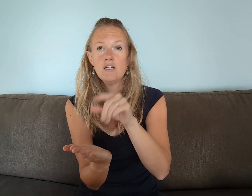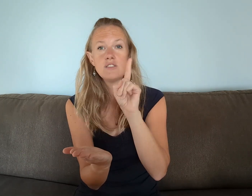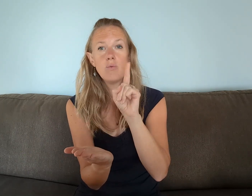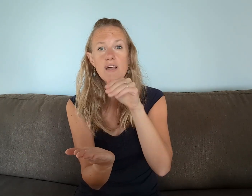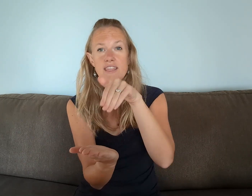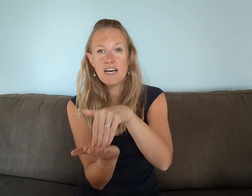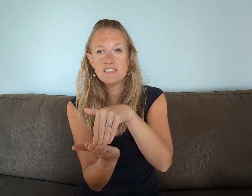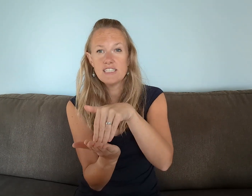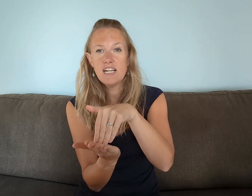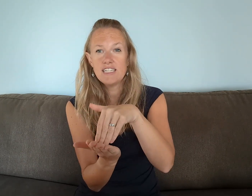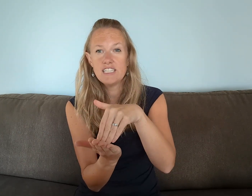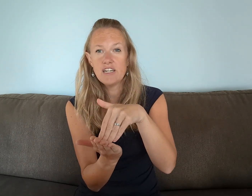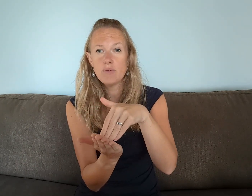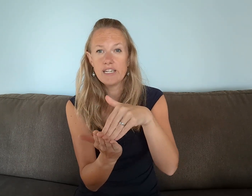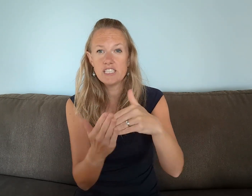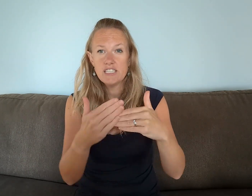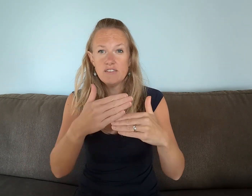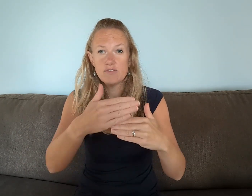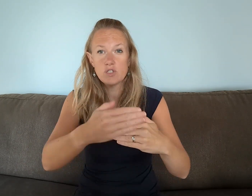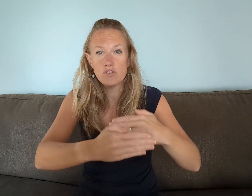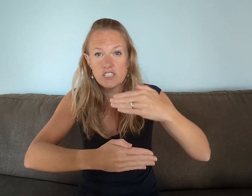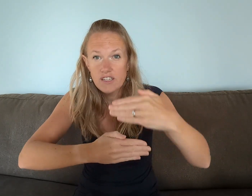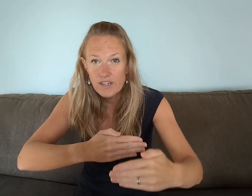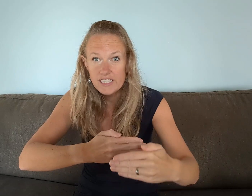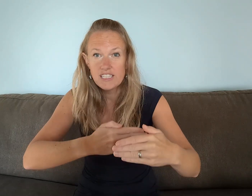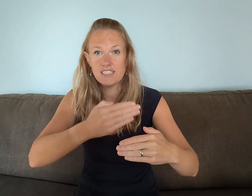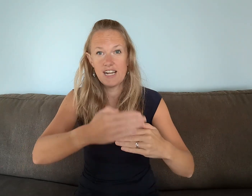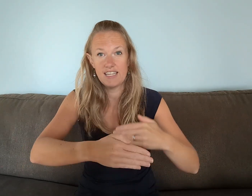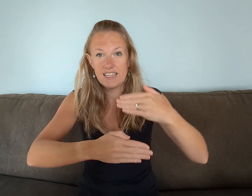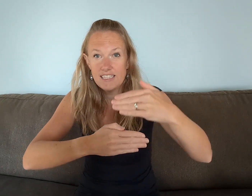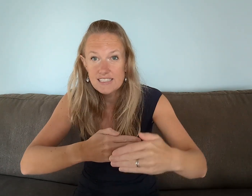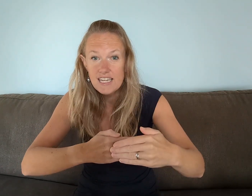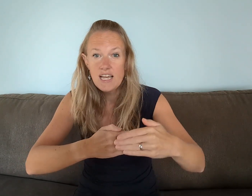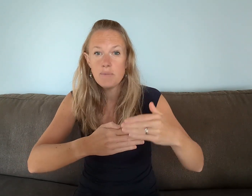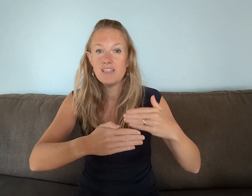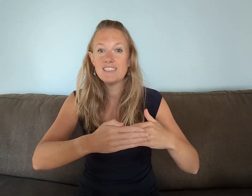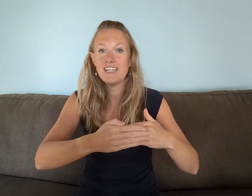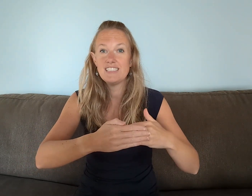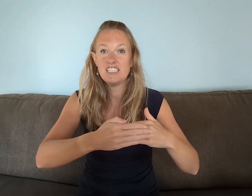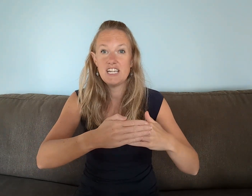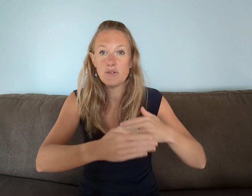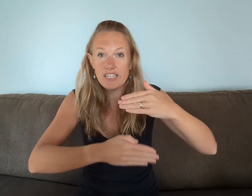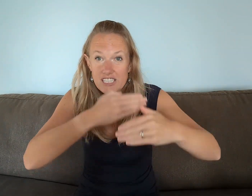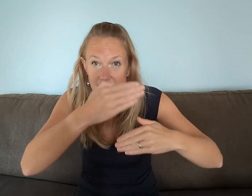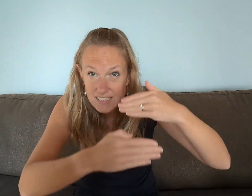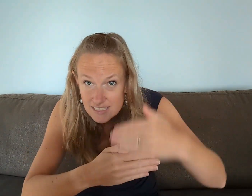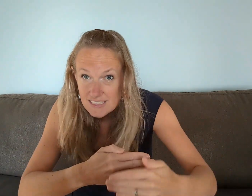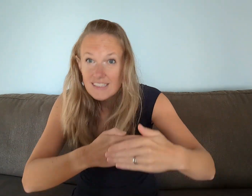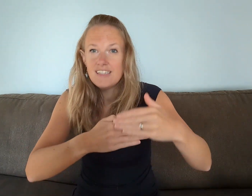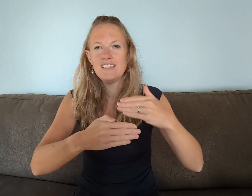So 1,000 and generation. So for generation, it's kind of like this, but in this case, it's generations. So